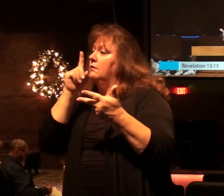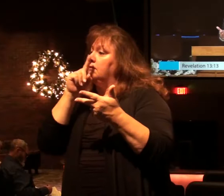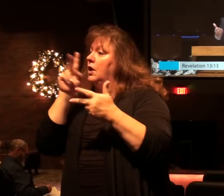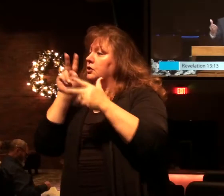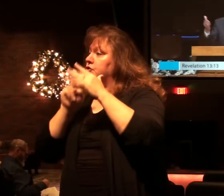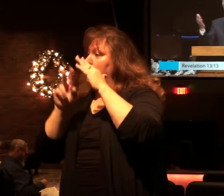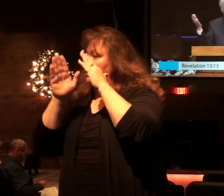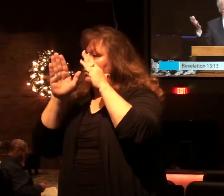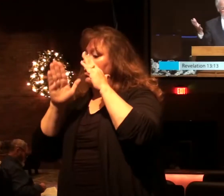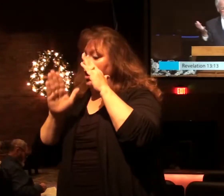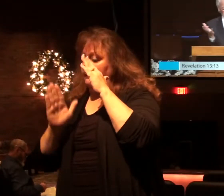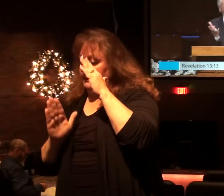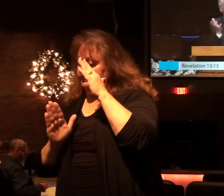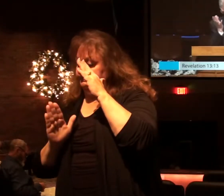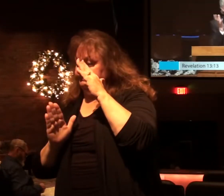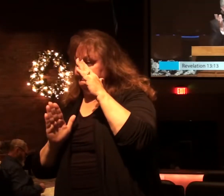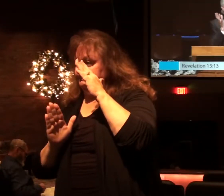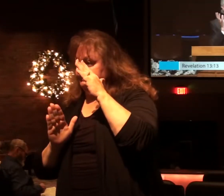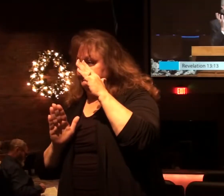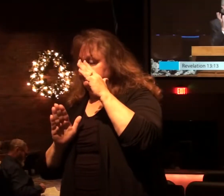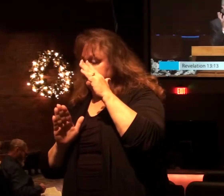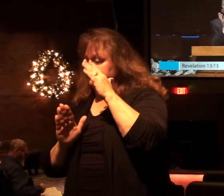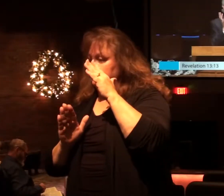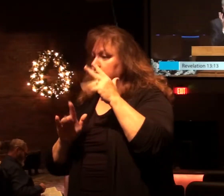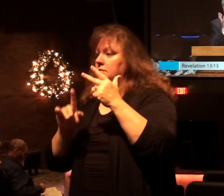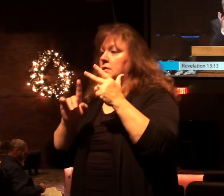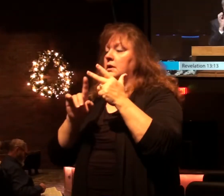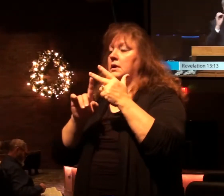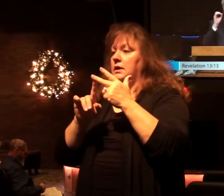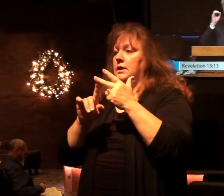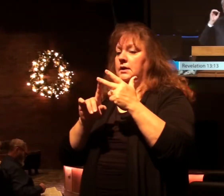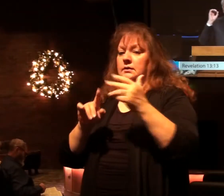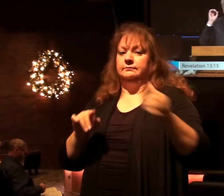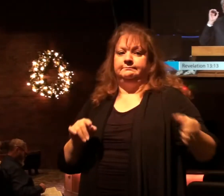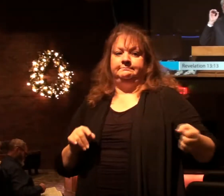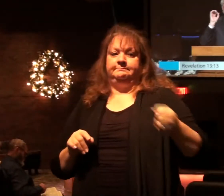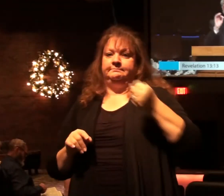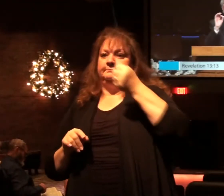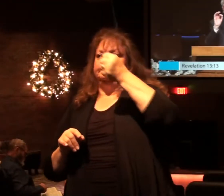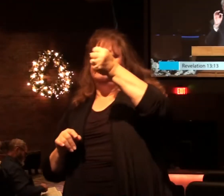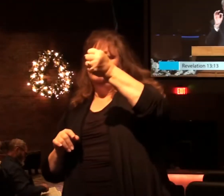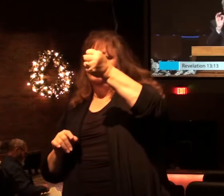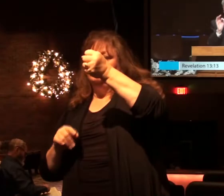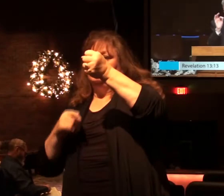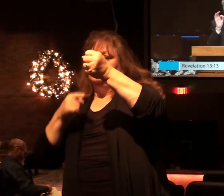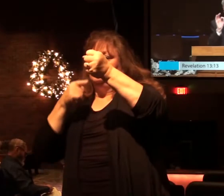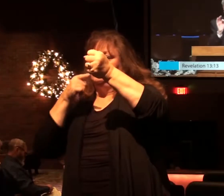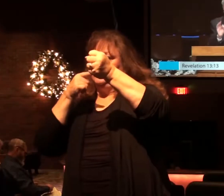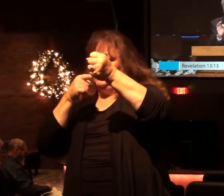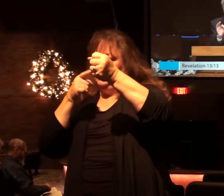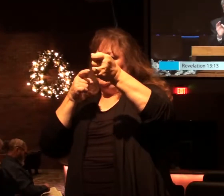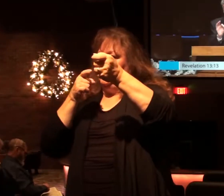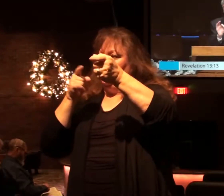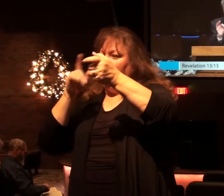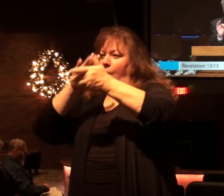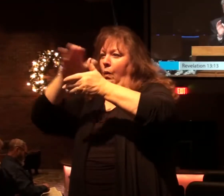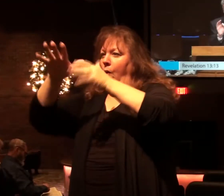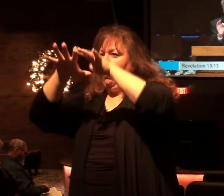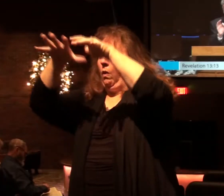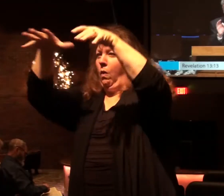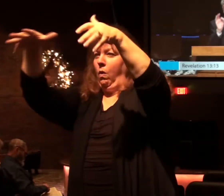prophet who's going to be raised up, who's going to direct the worship of the